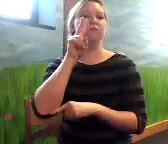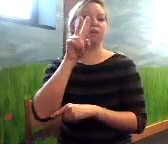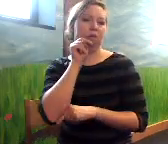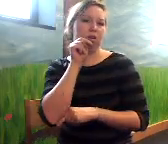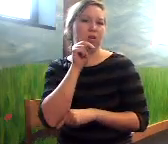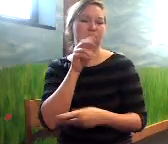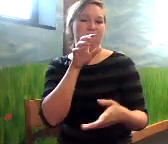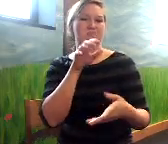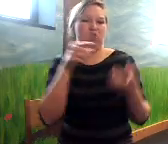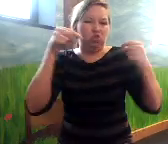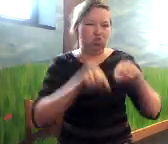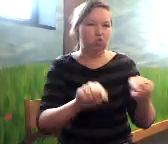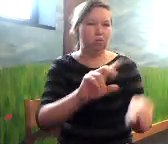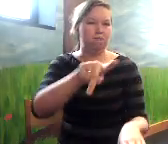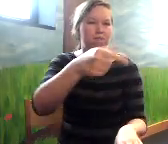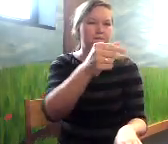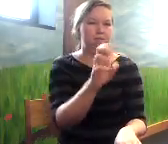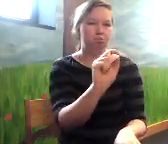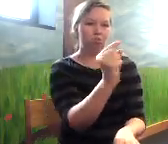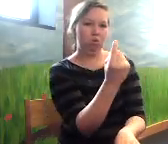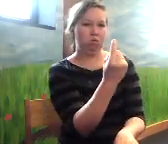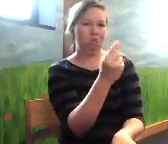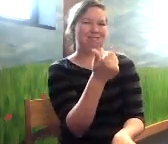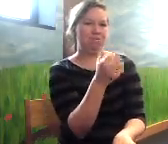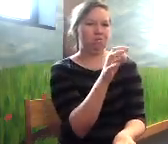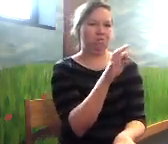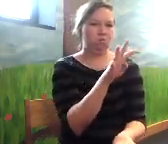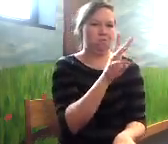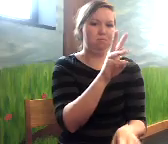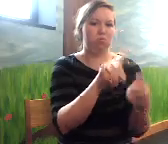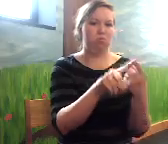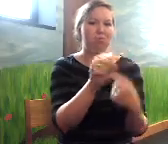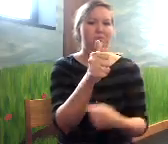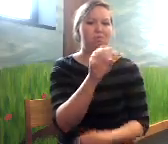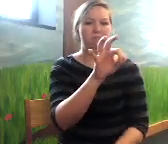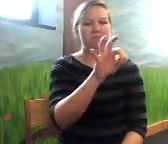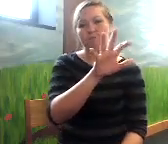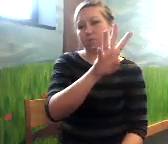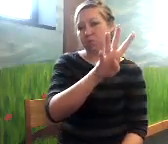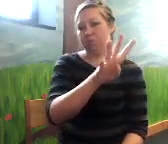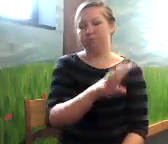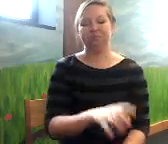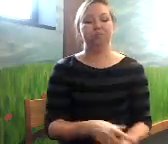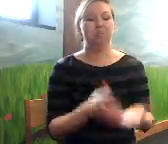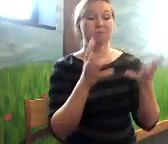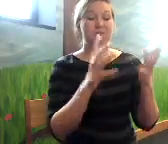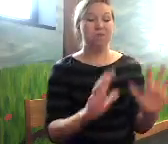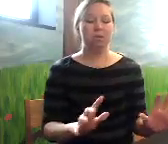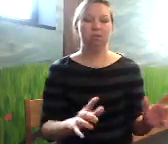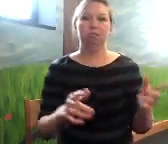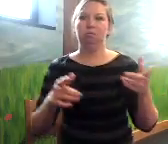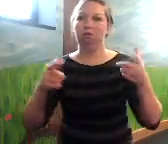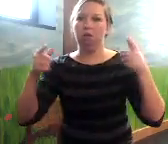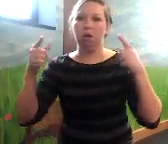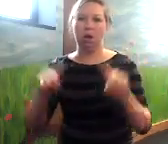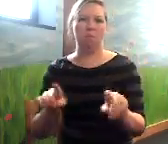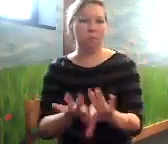and gave up the fight. So that gets us into our next phase of U.S. involvement, phase